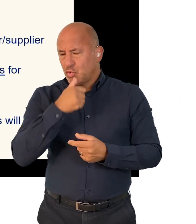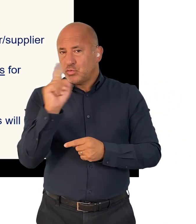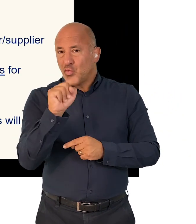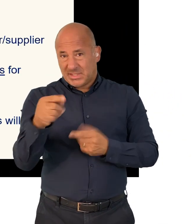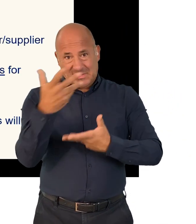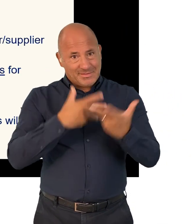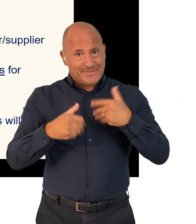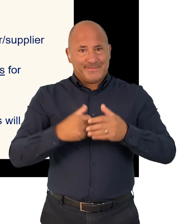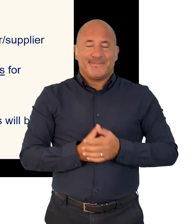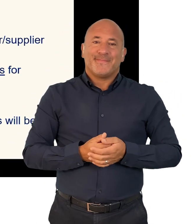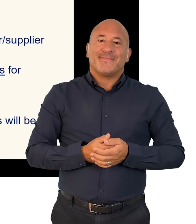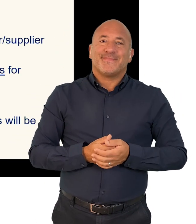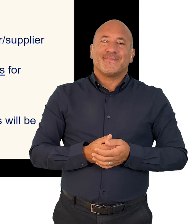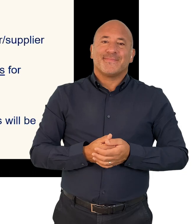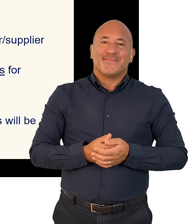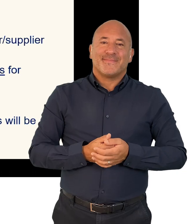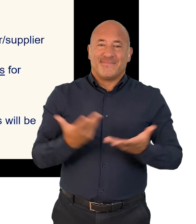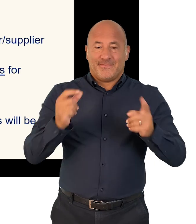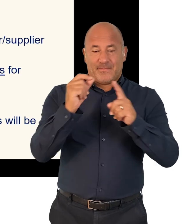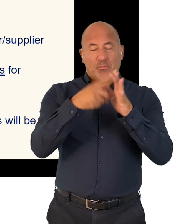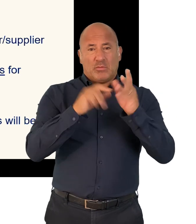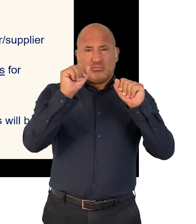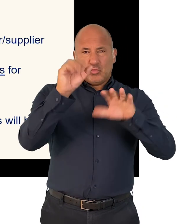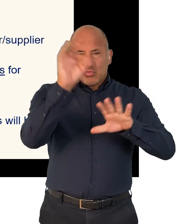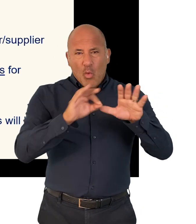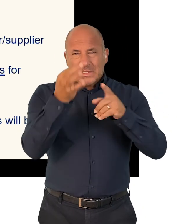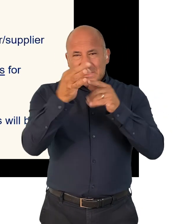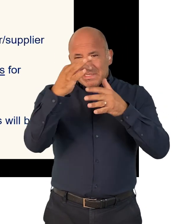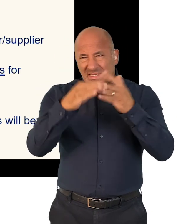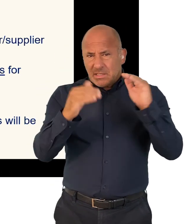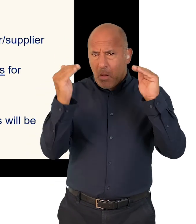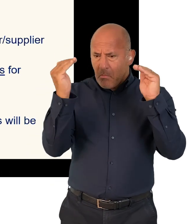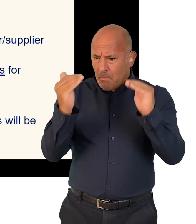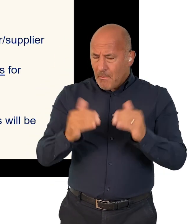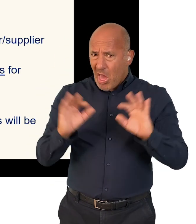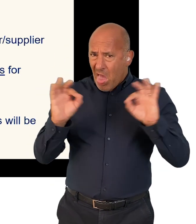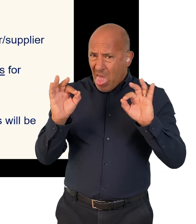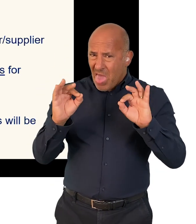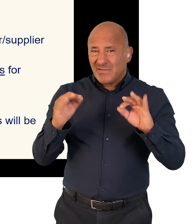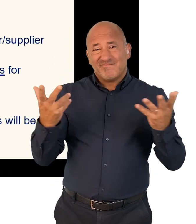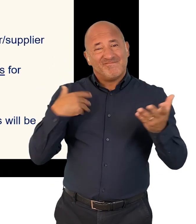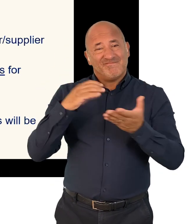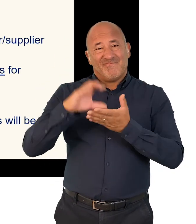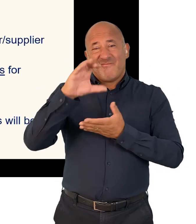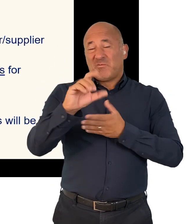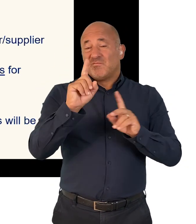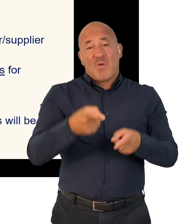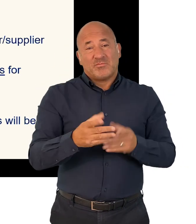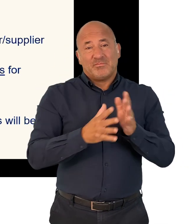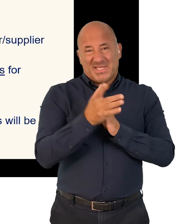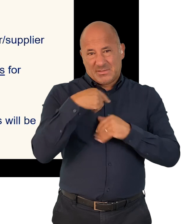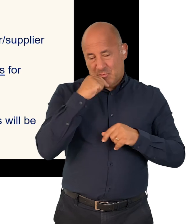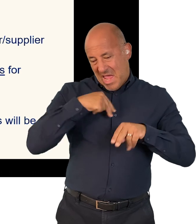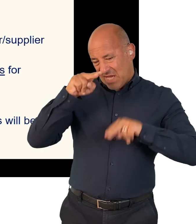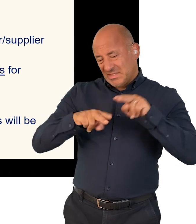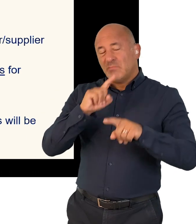and products as well. Projects where drawings and specifications do not meet these standards will be deemed ineligible and will not